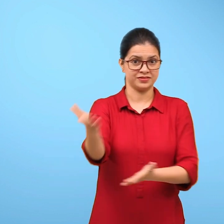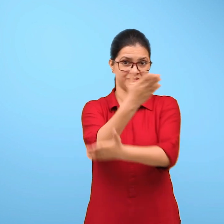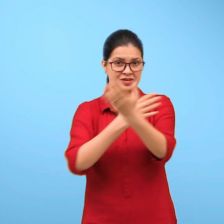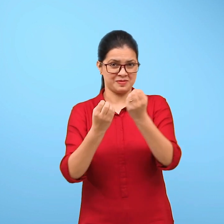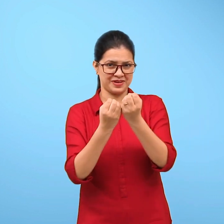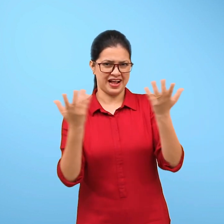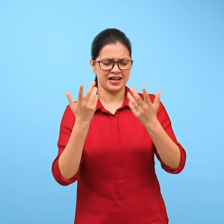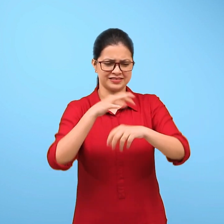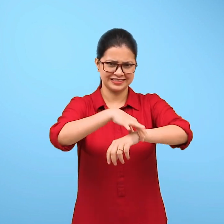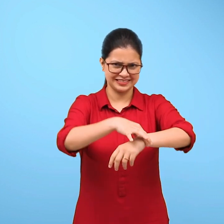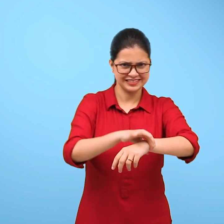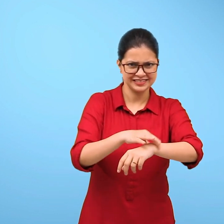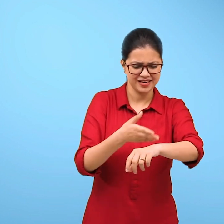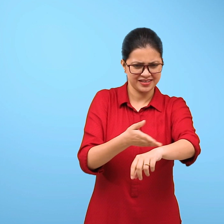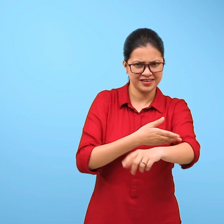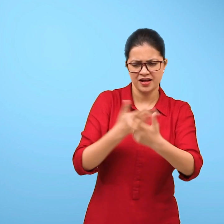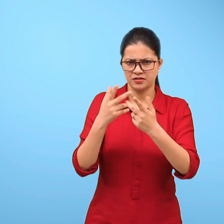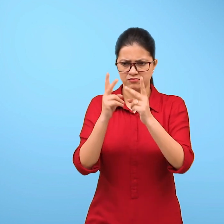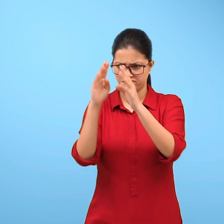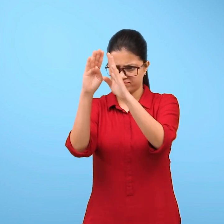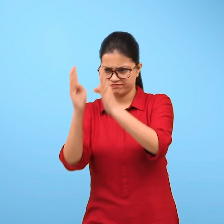How do we know the shapes of the different bones in our body?